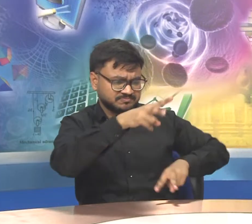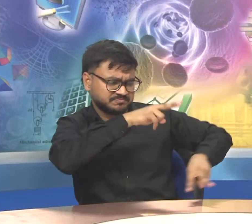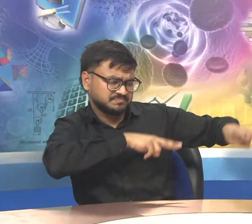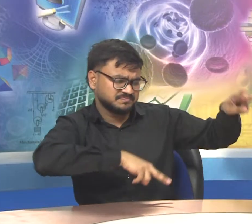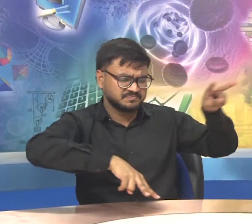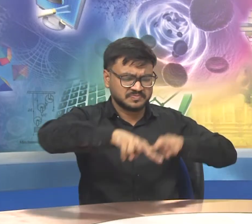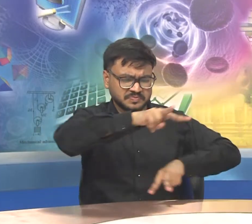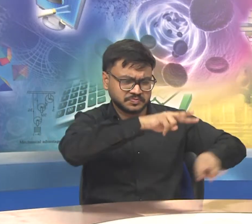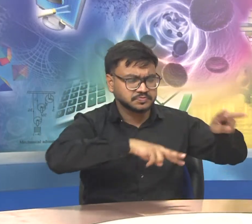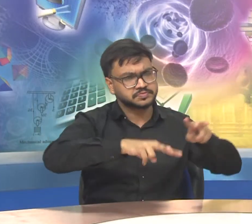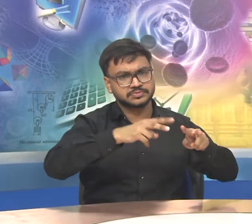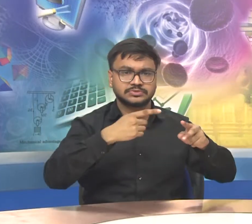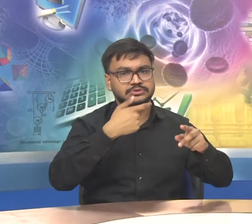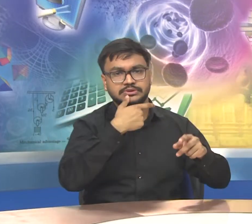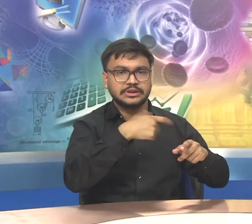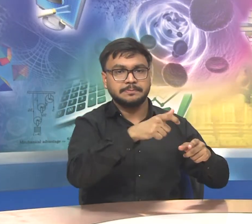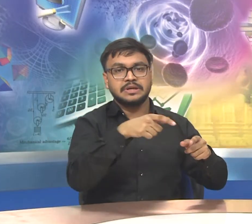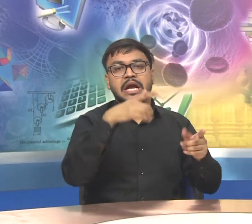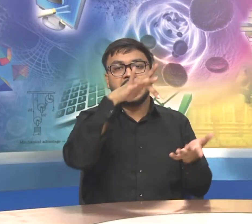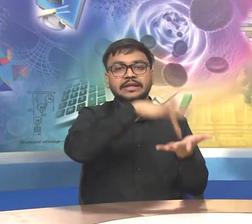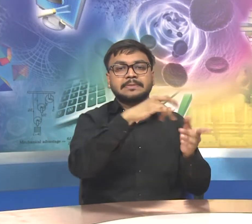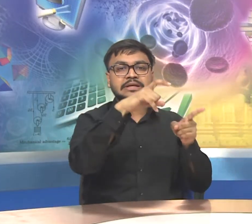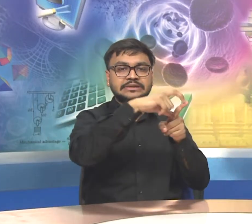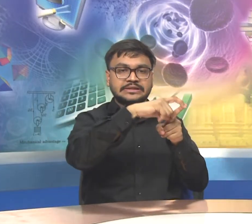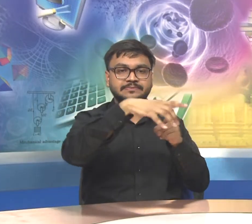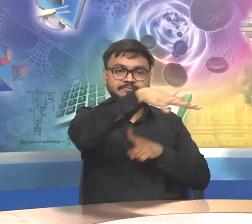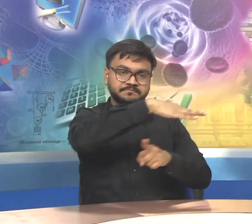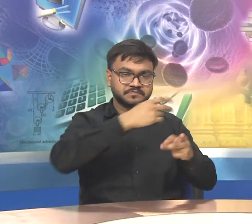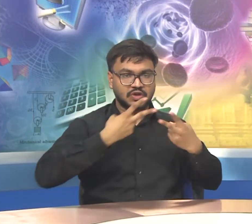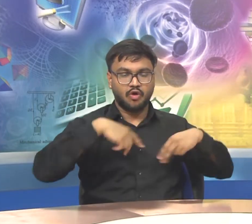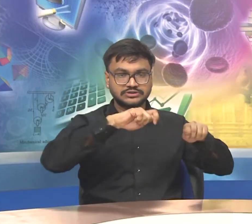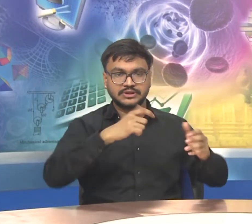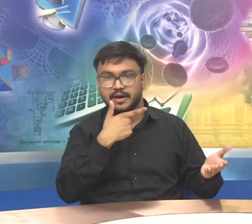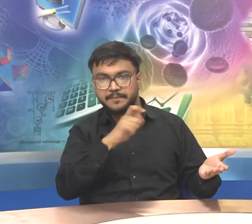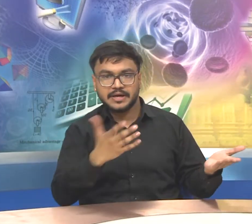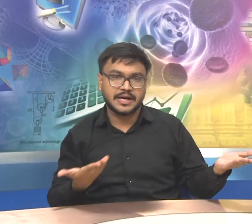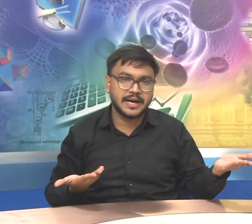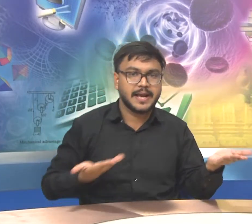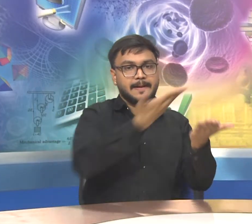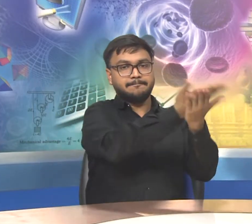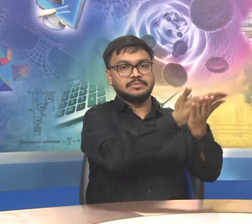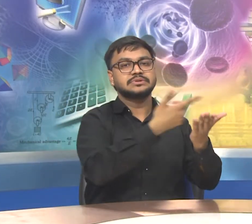It declares the accused guilty and awards death sentence.